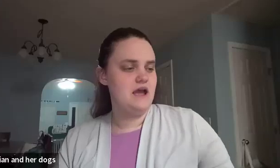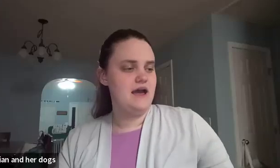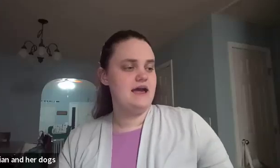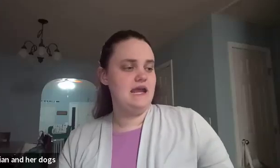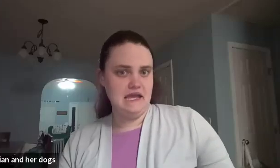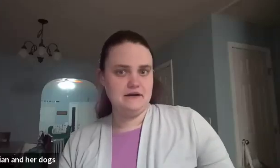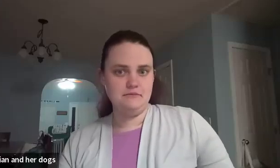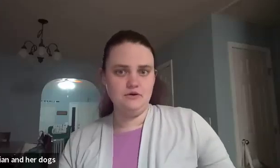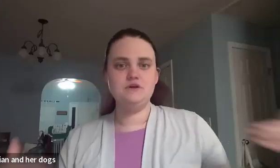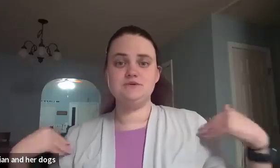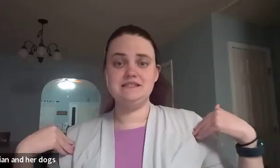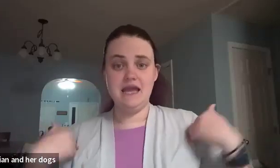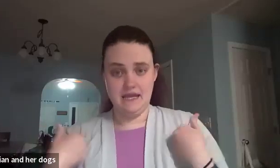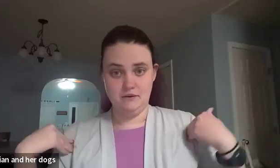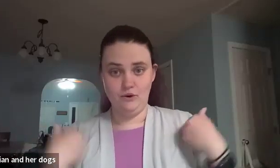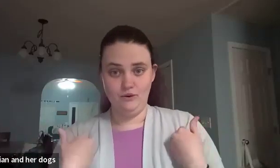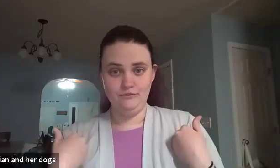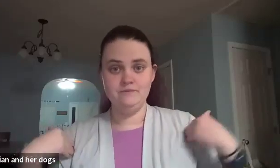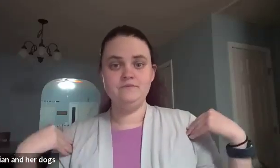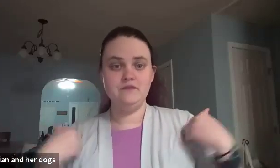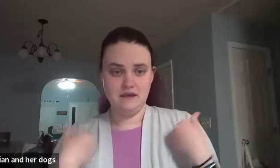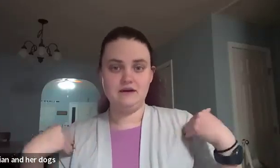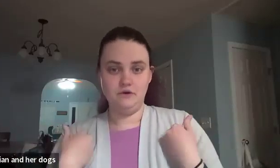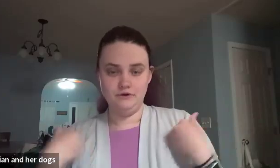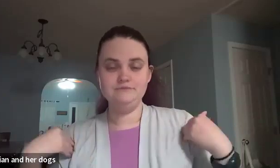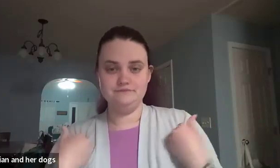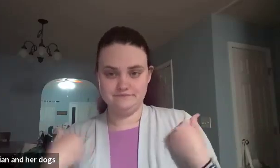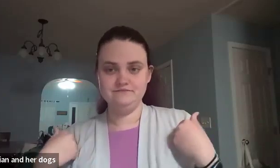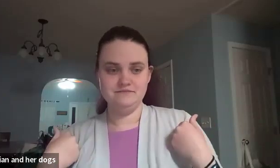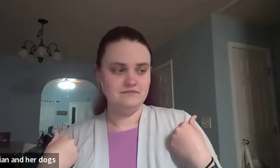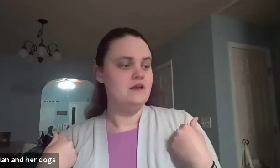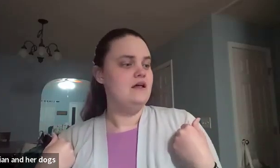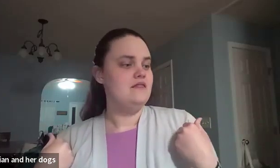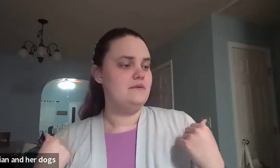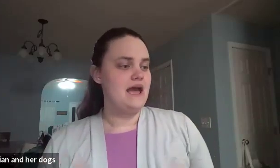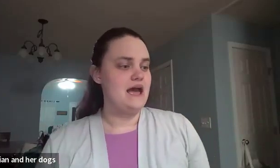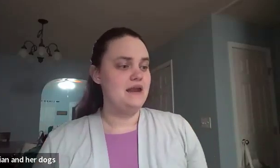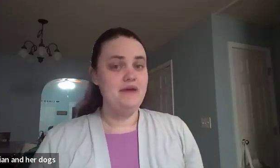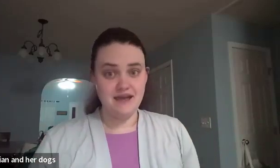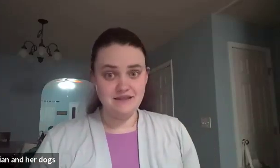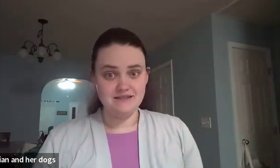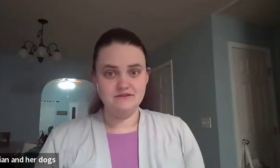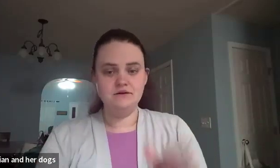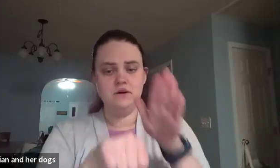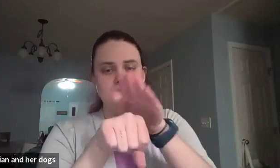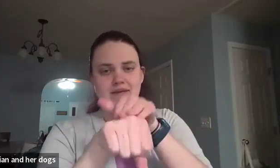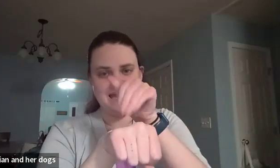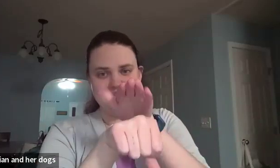We had animal, which was animal, animal. Then we had pet,